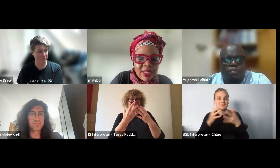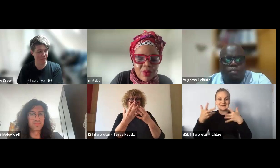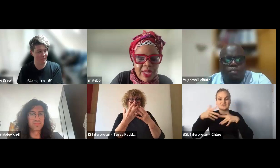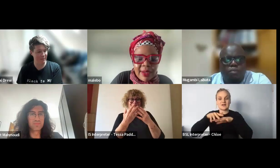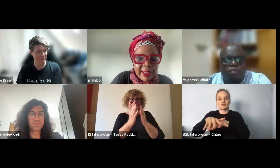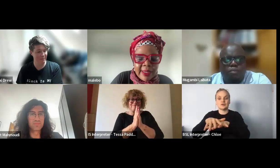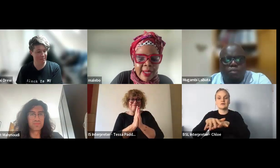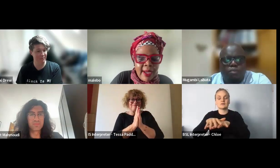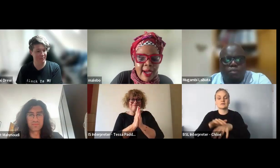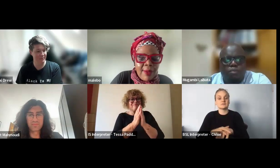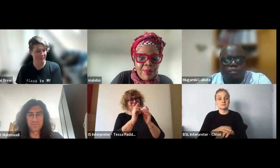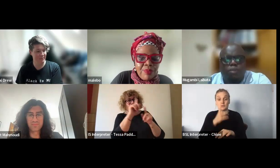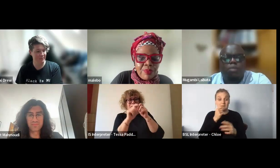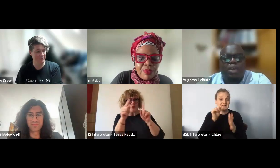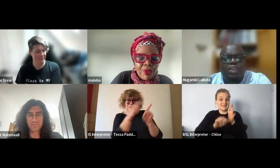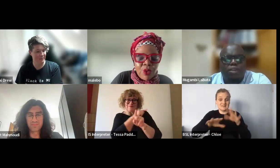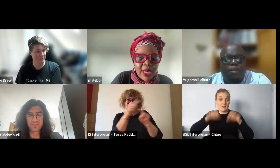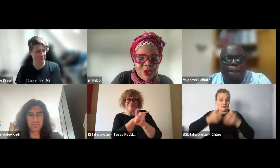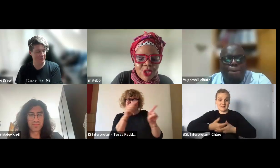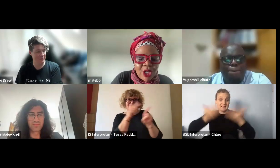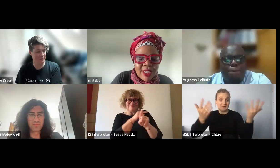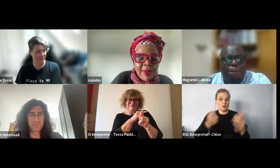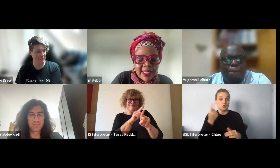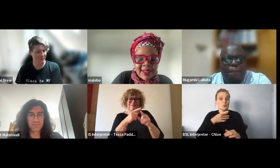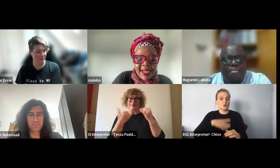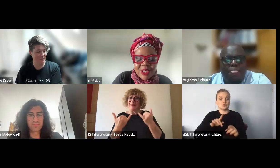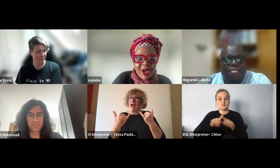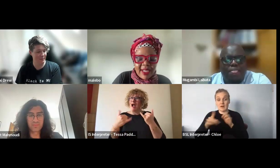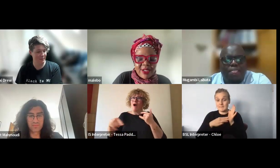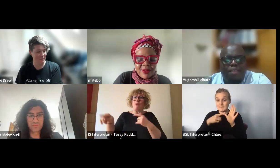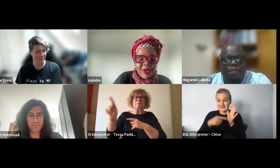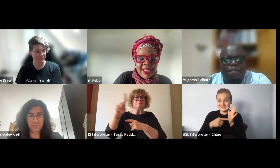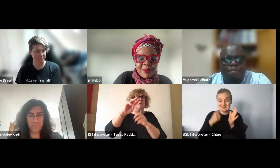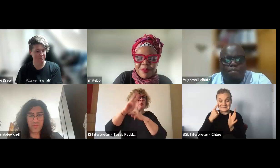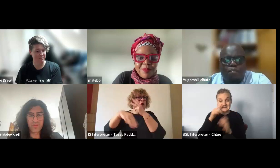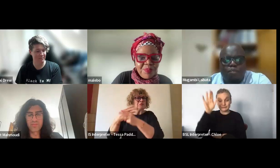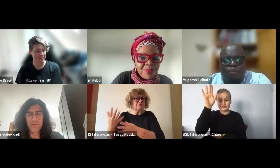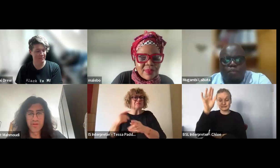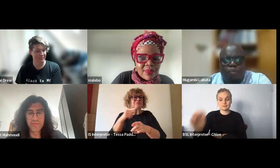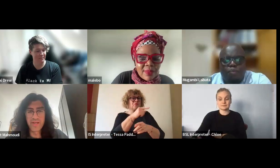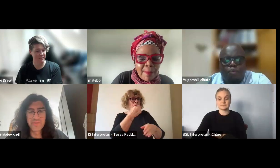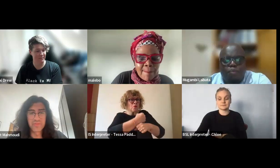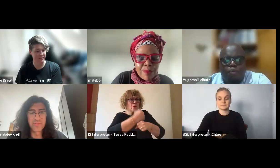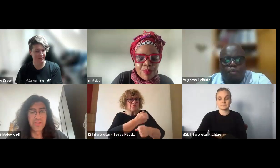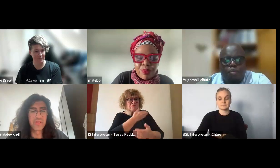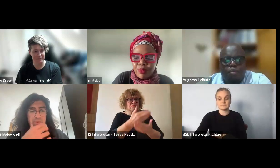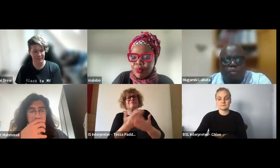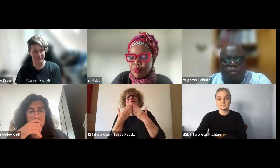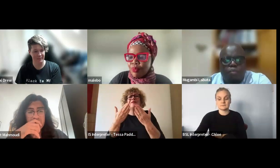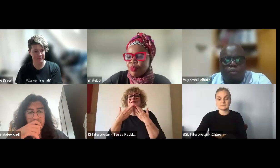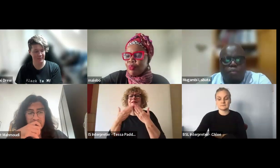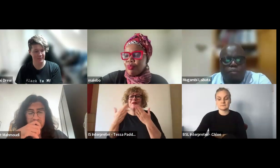We can start with anybody. Who would like to start? Matt, I see your hand. Go ahead. Sure, I'd be happy to. Thank